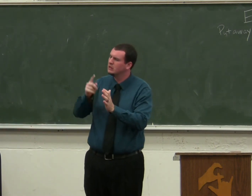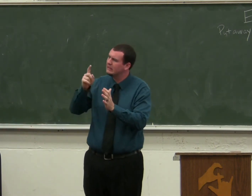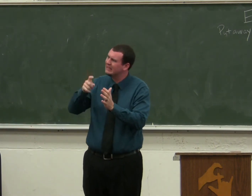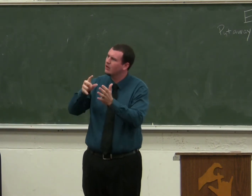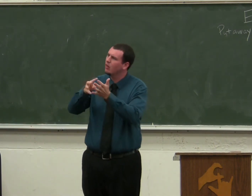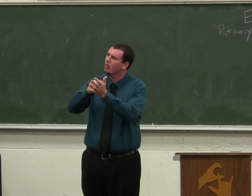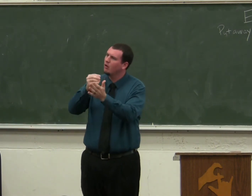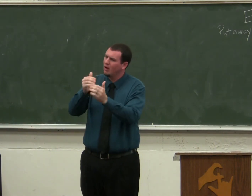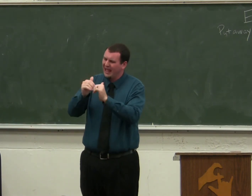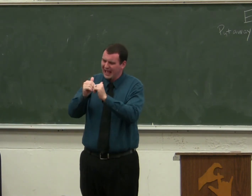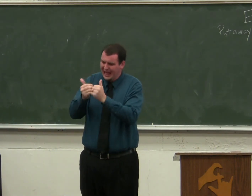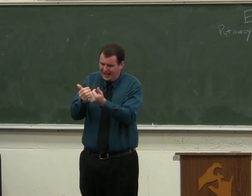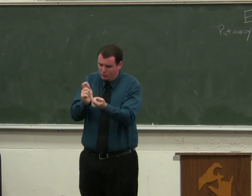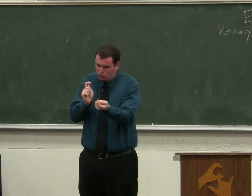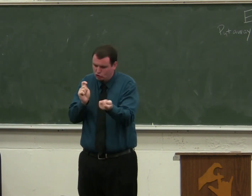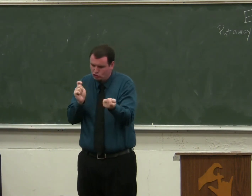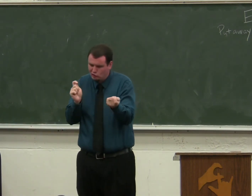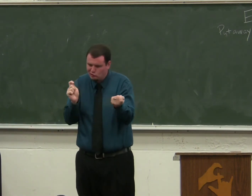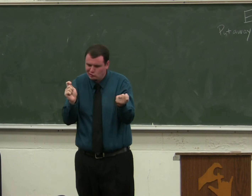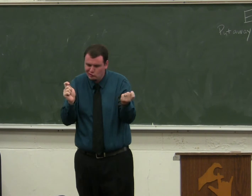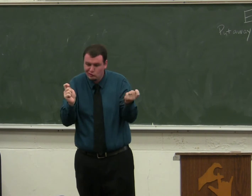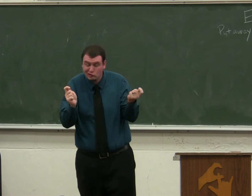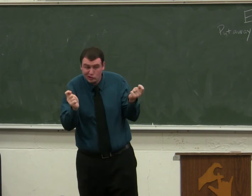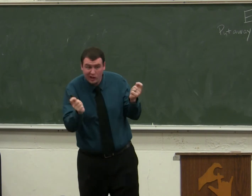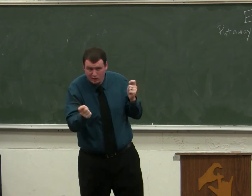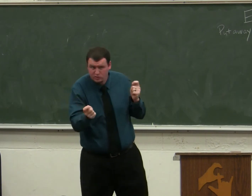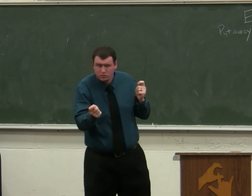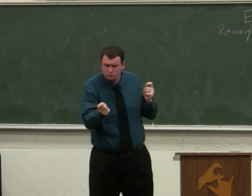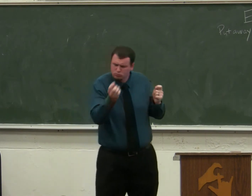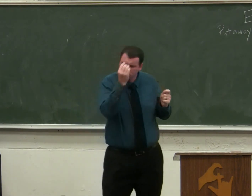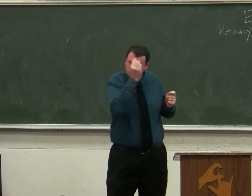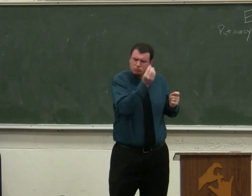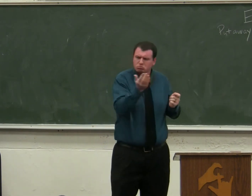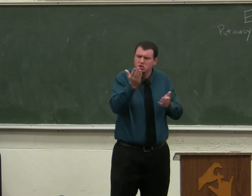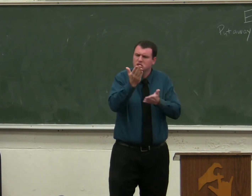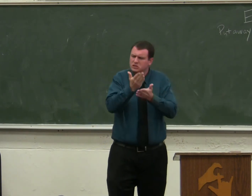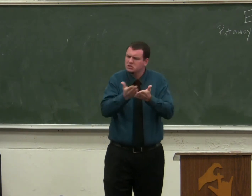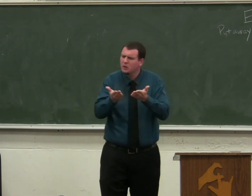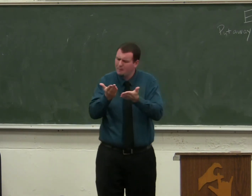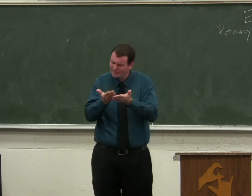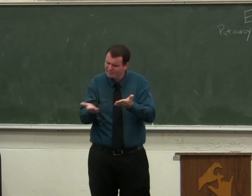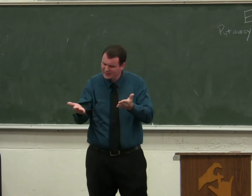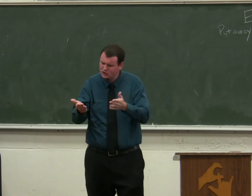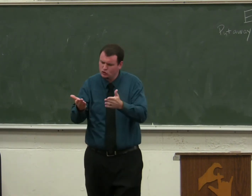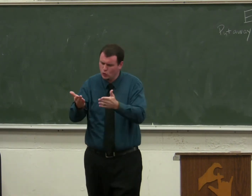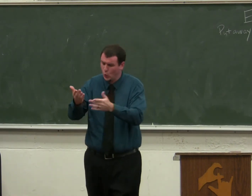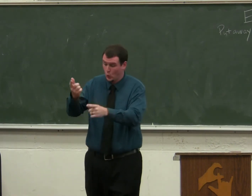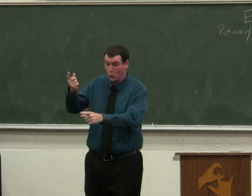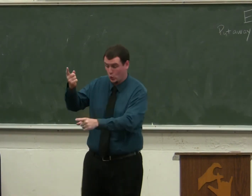we should become new and learn how we can change and put away that anger.